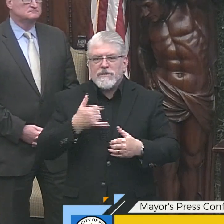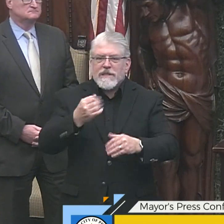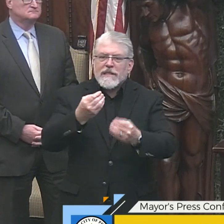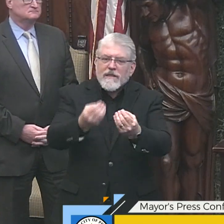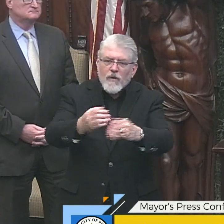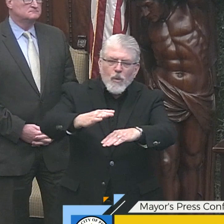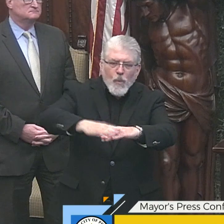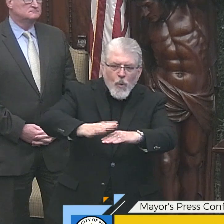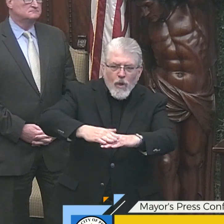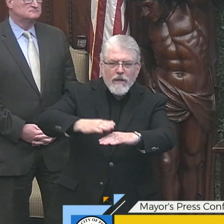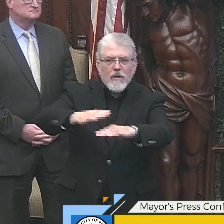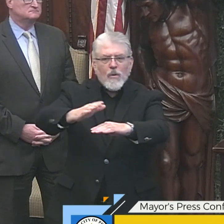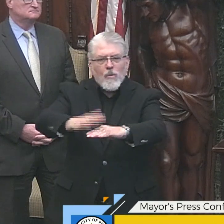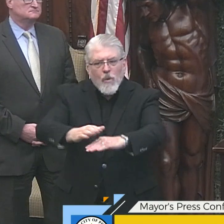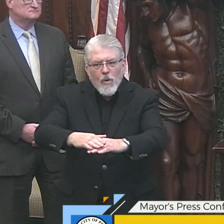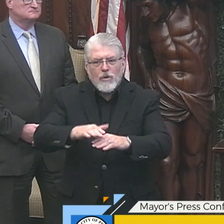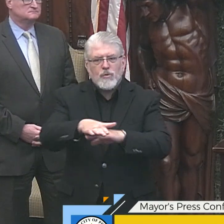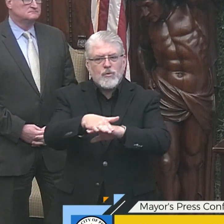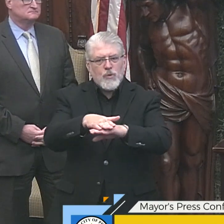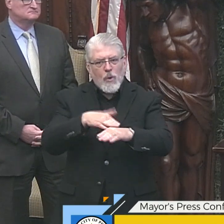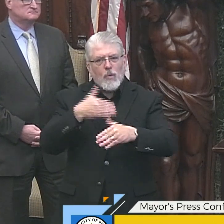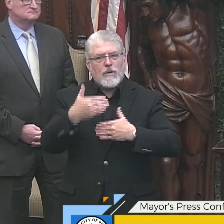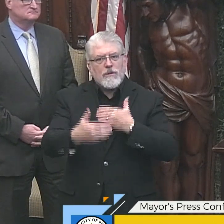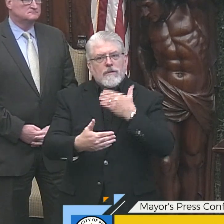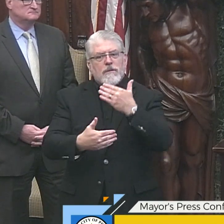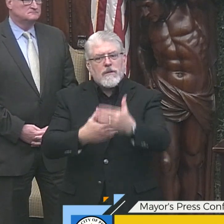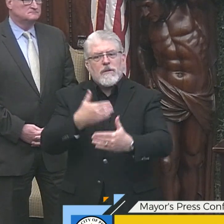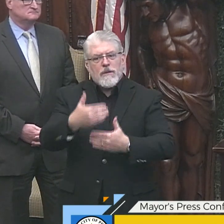down voluntarily and with a warning.